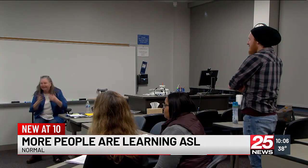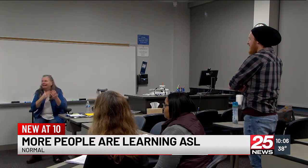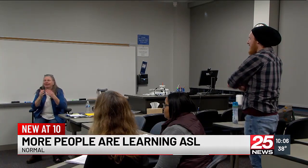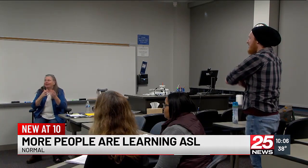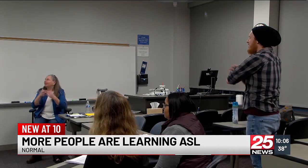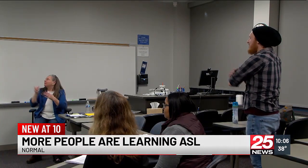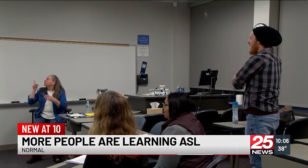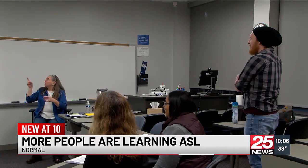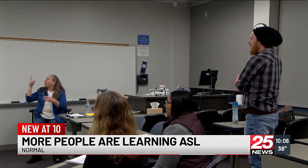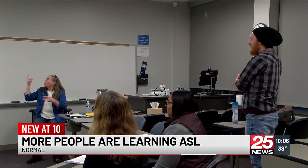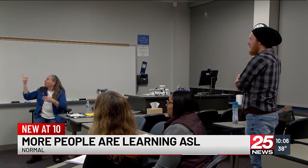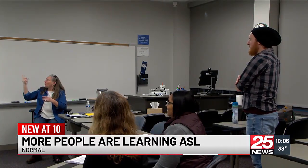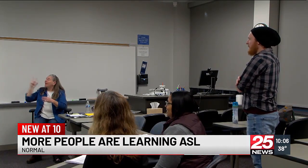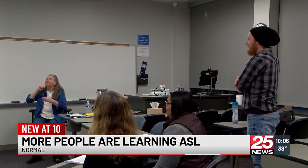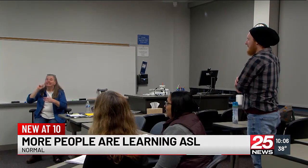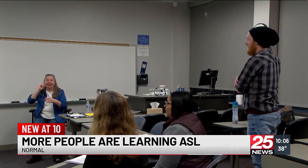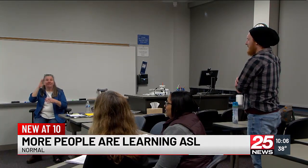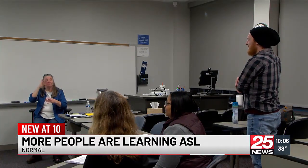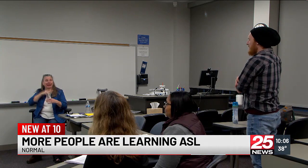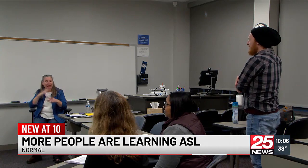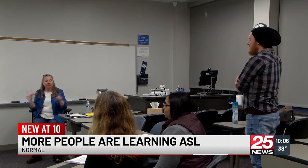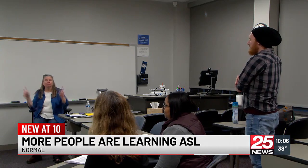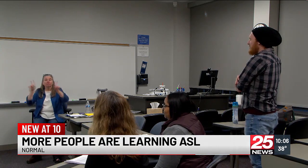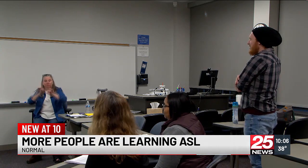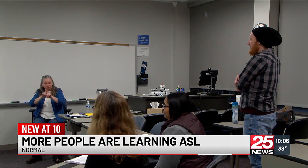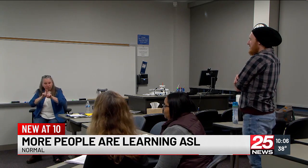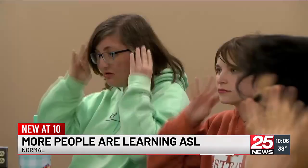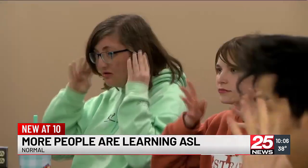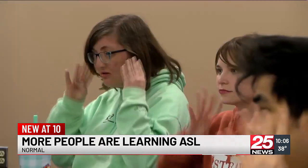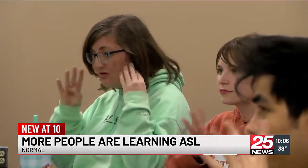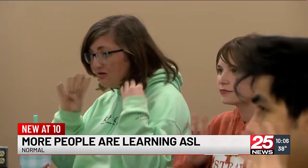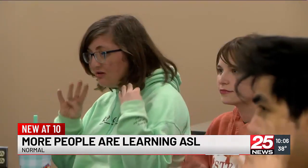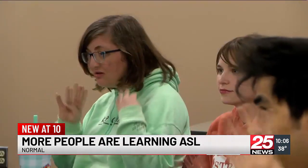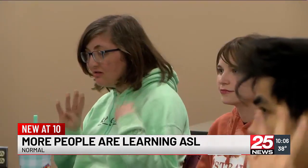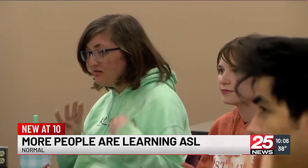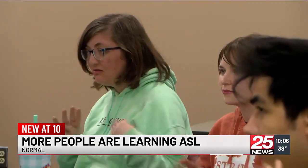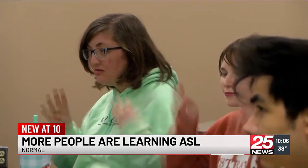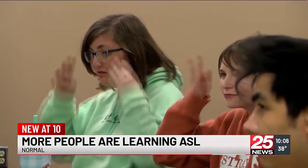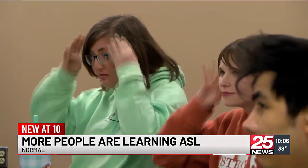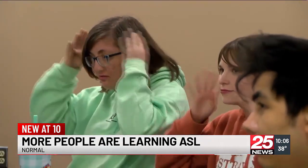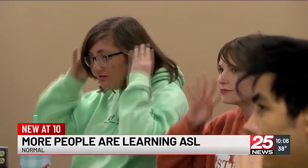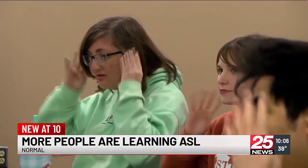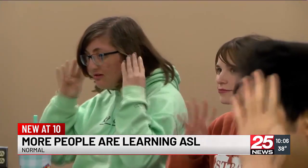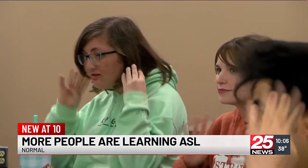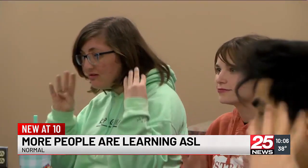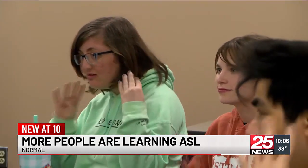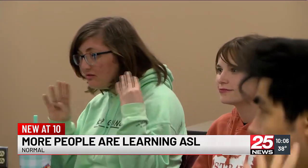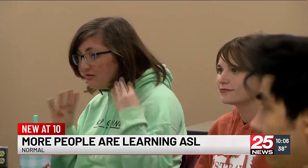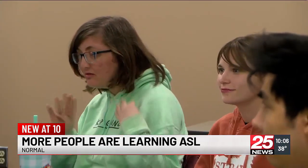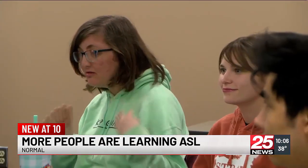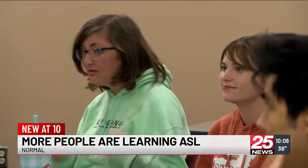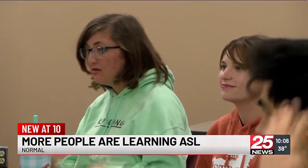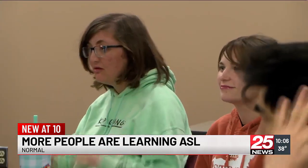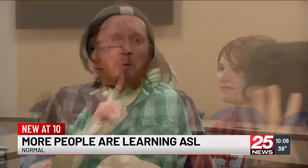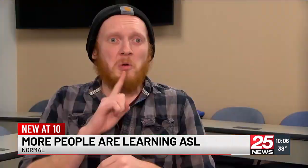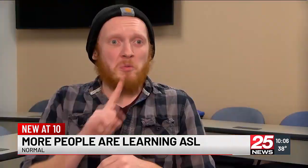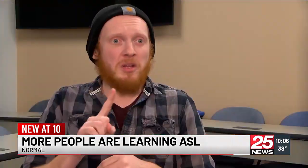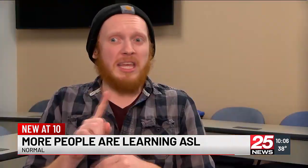Swartz says there is a need across the country for interpreters. It can be a promising position for people who are interested. Really,